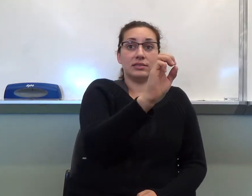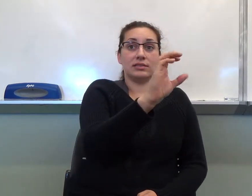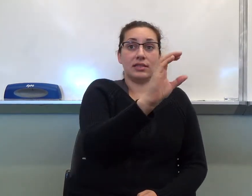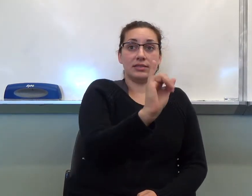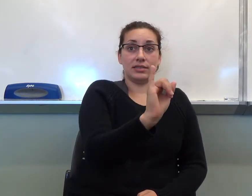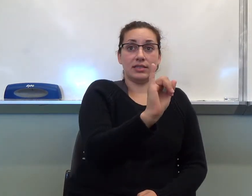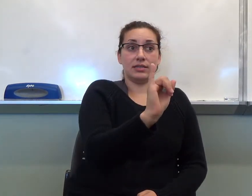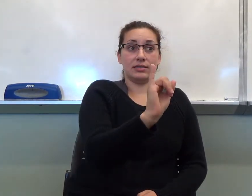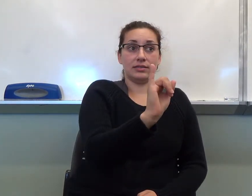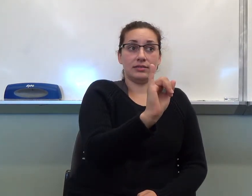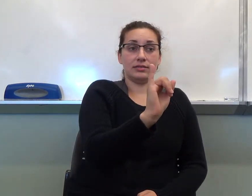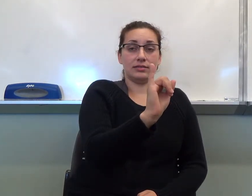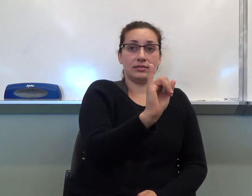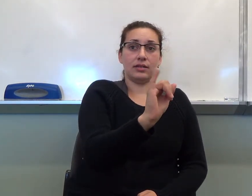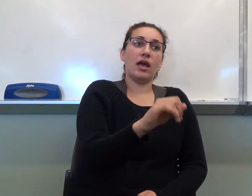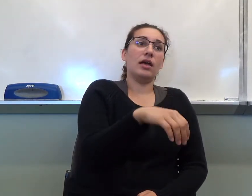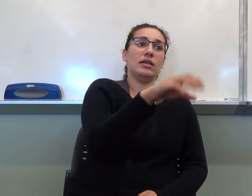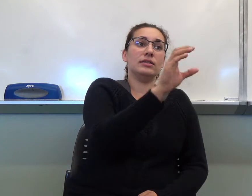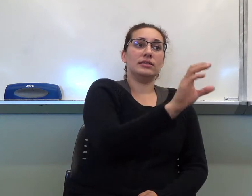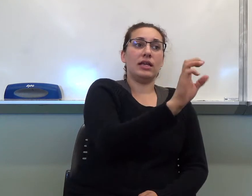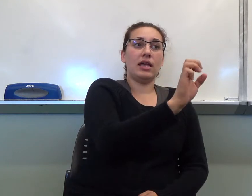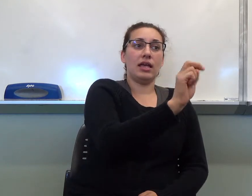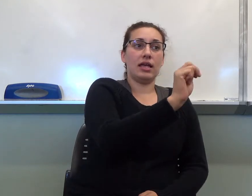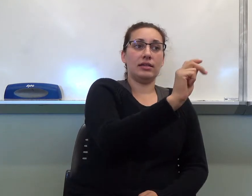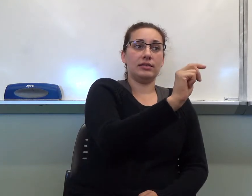centimeter. And this is the millimeter.